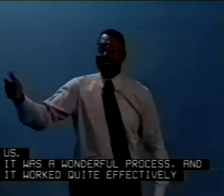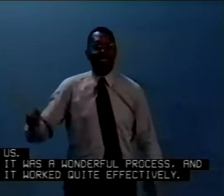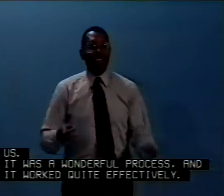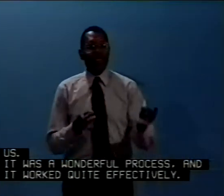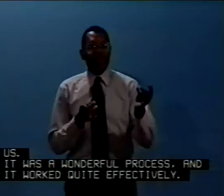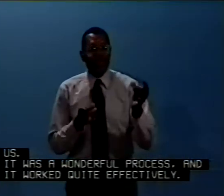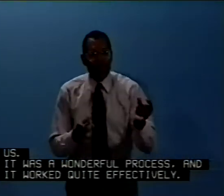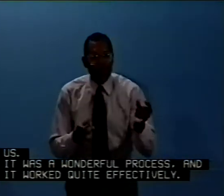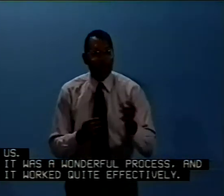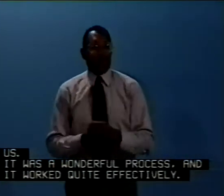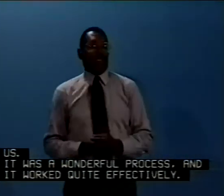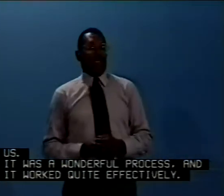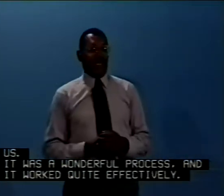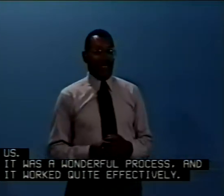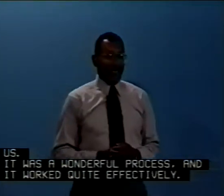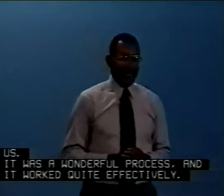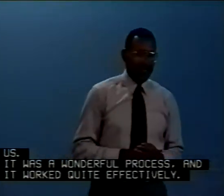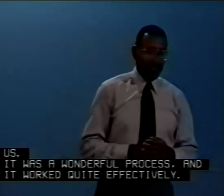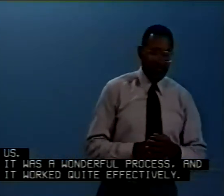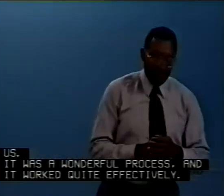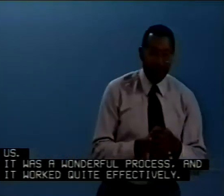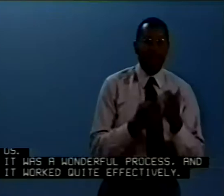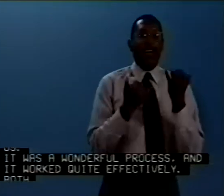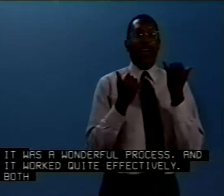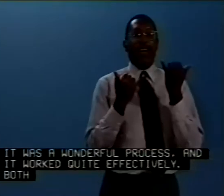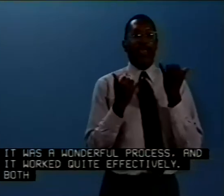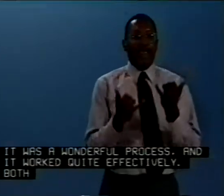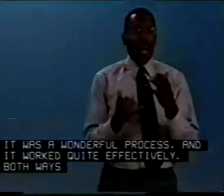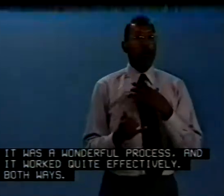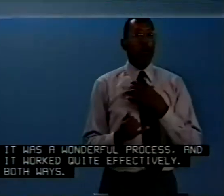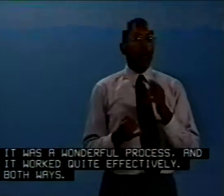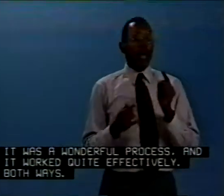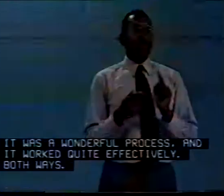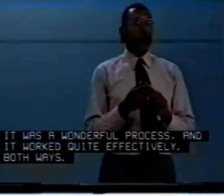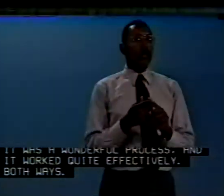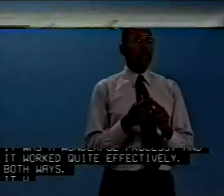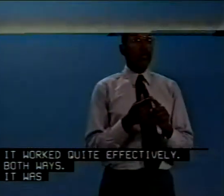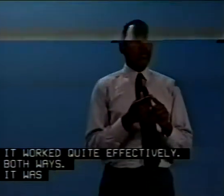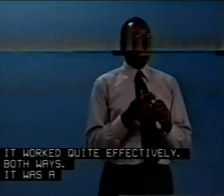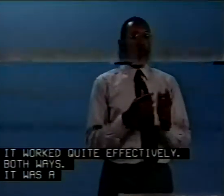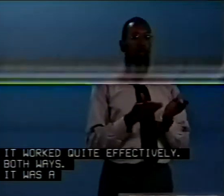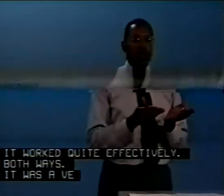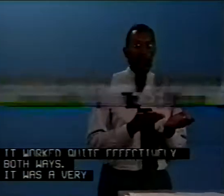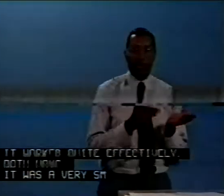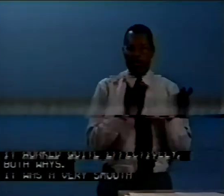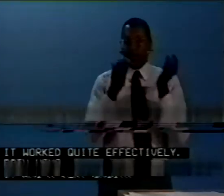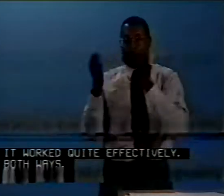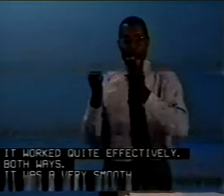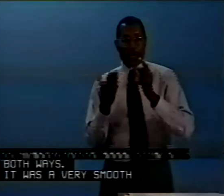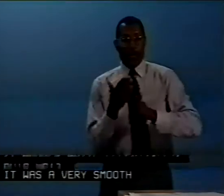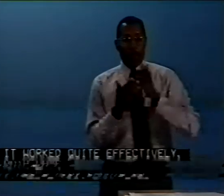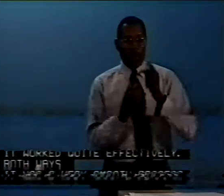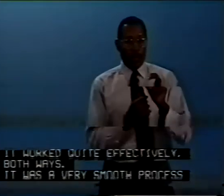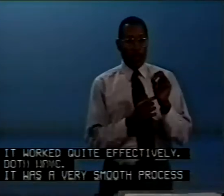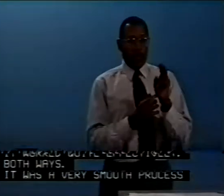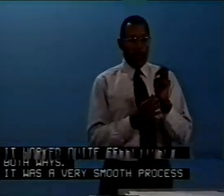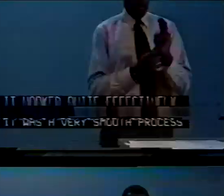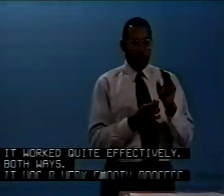both ways. It's a very smooth process. At this time, I'd like to turn the program